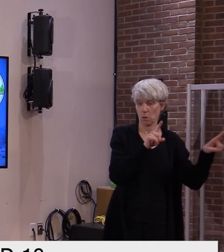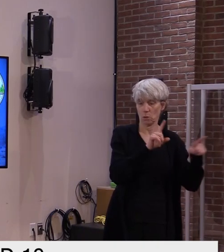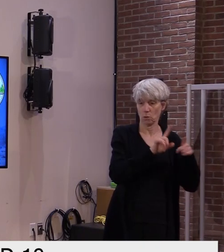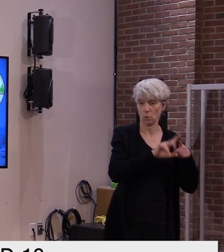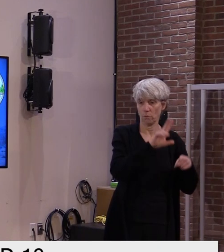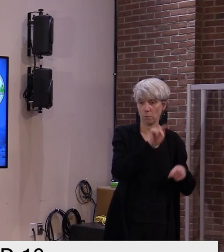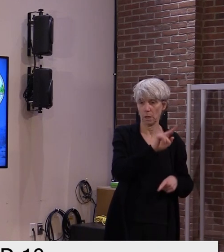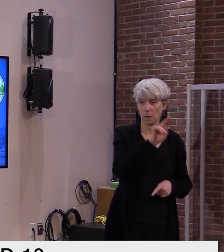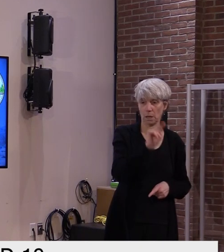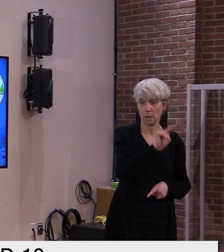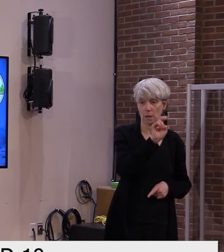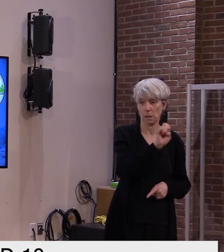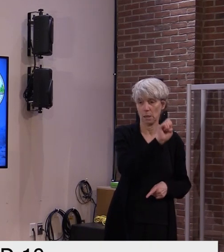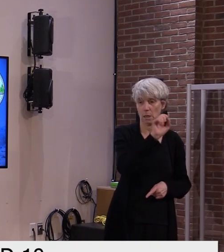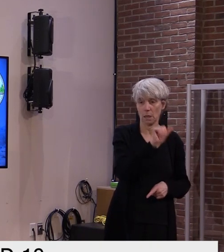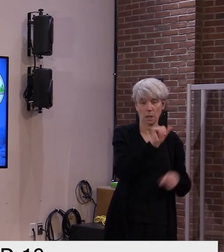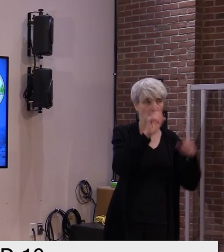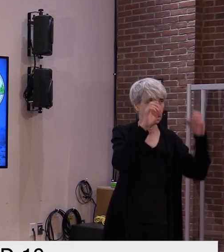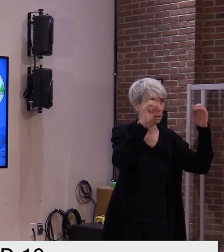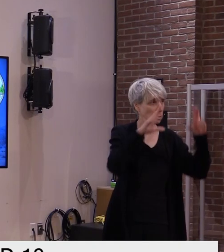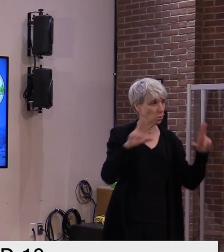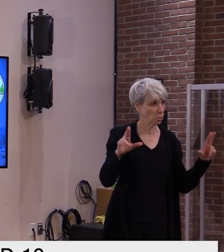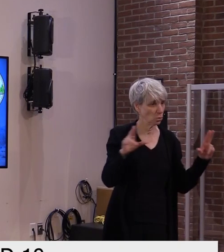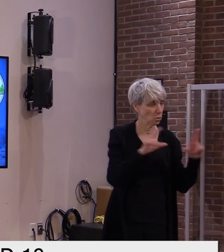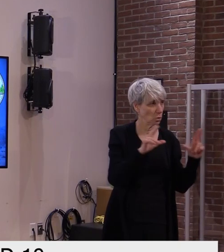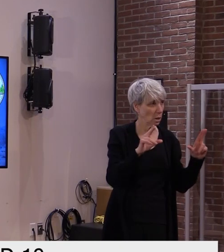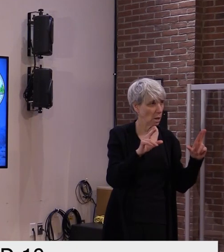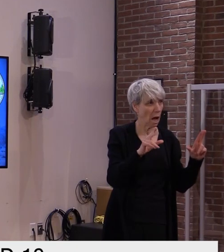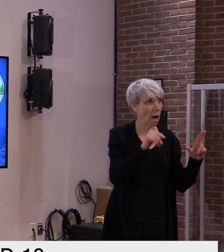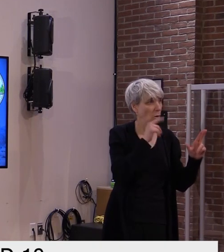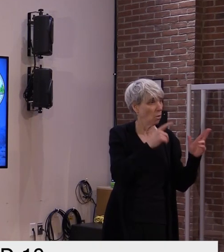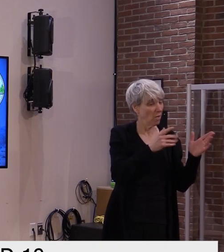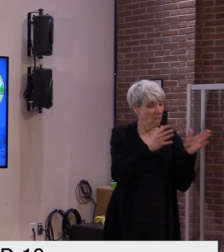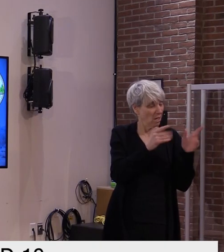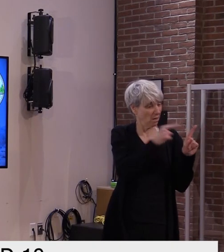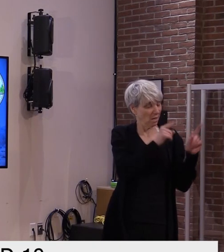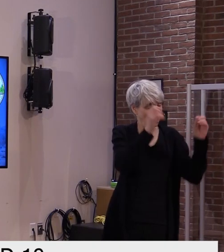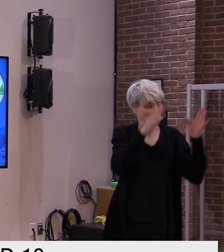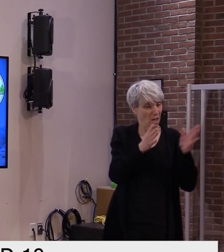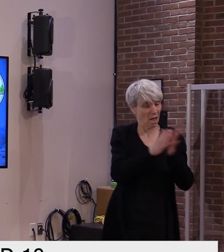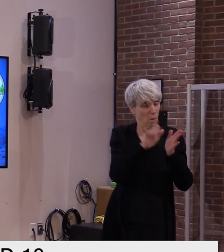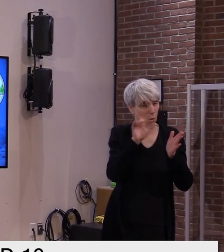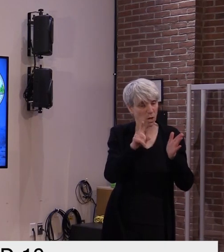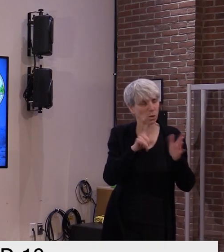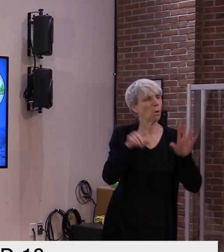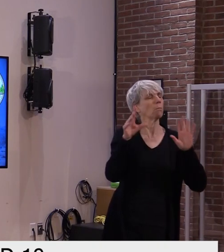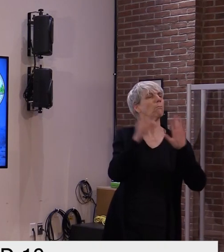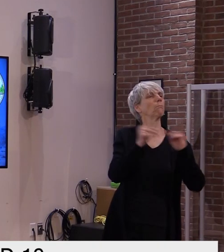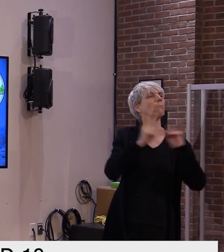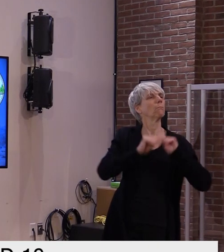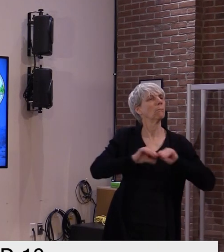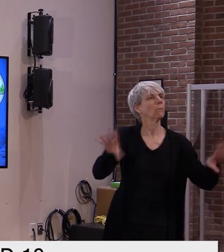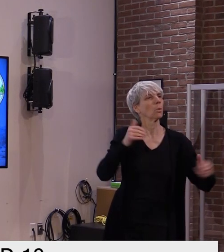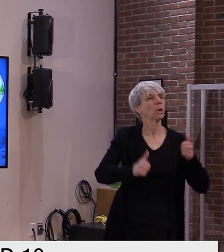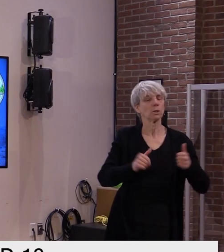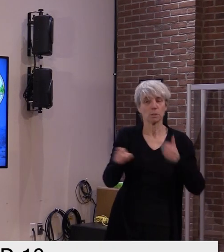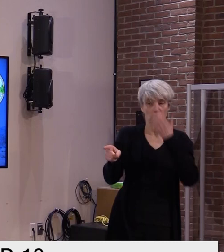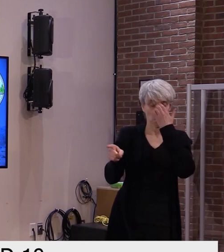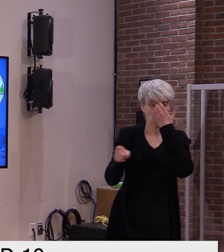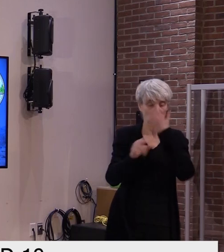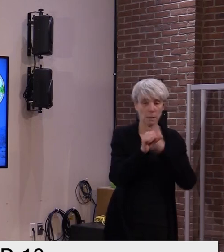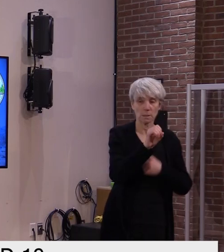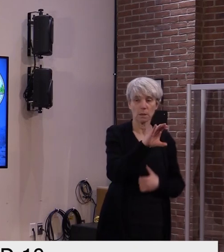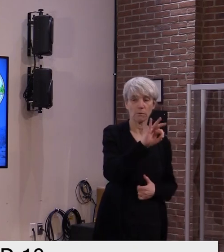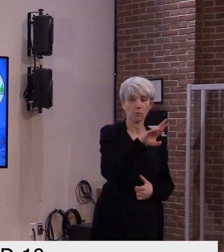did, or whether it was a question. Maybe it was just a statement. Governor, Secretary French, we did not respond to